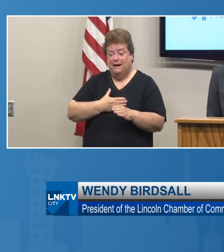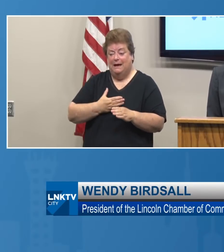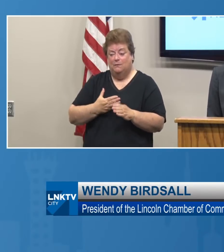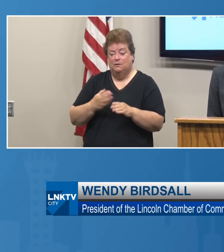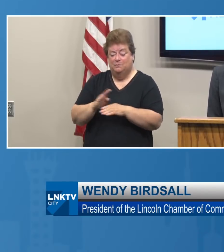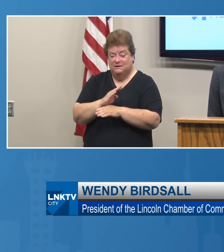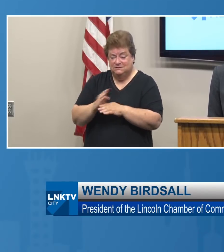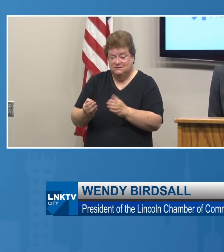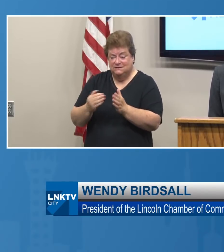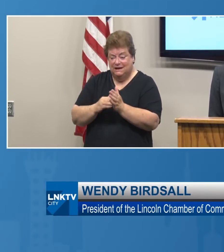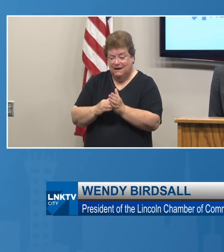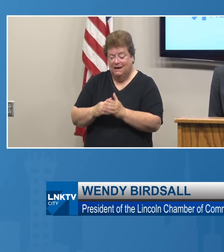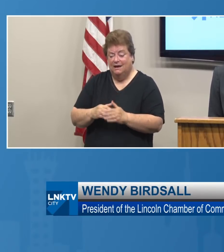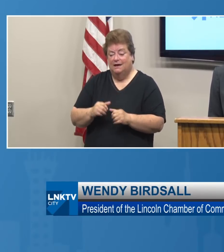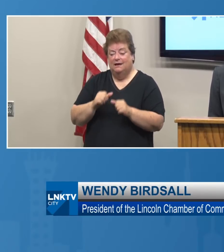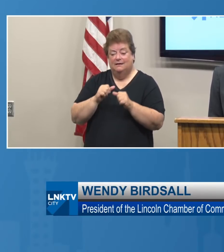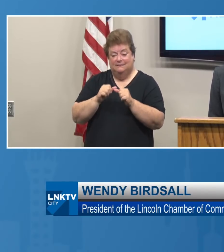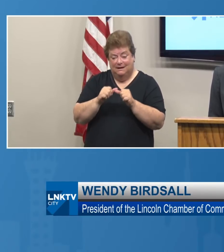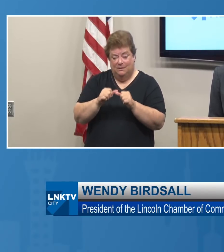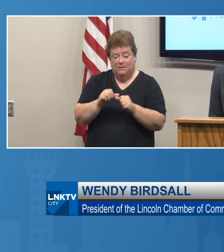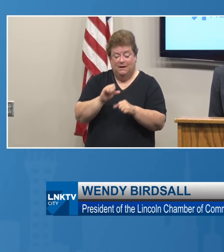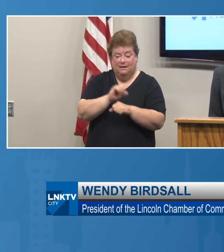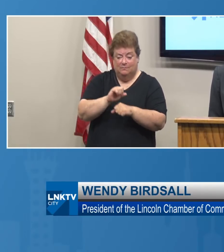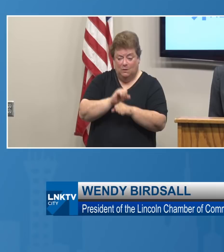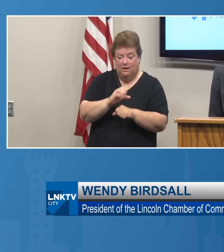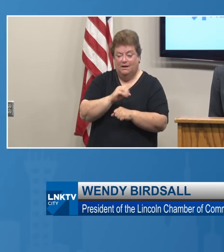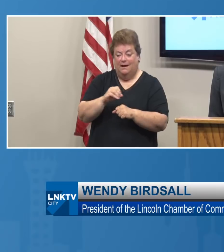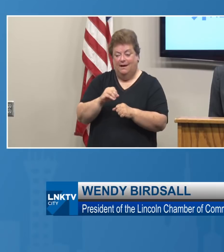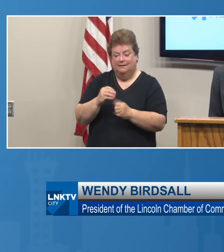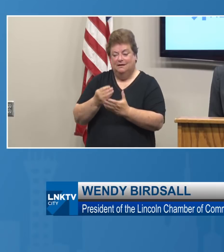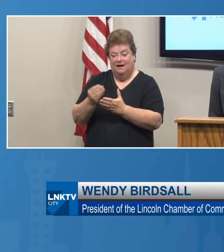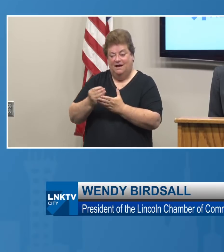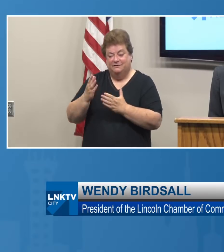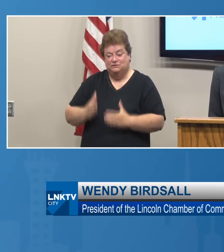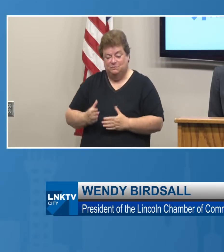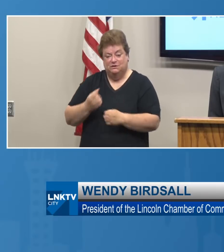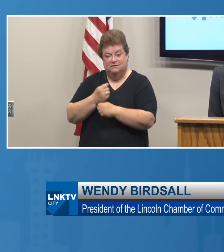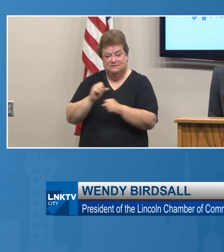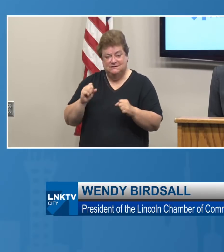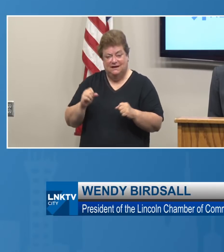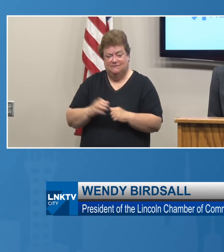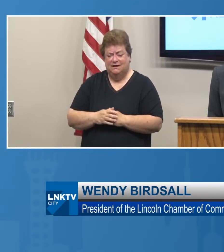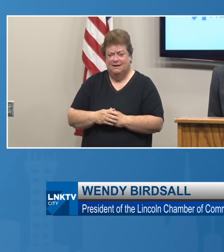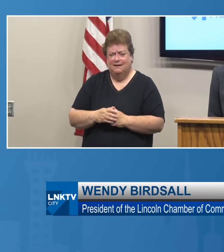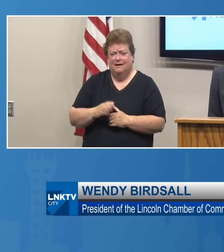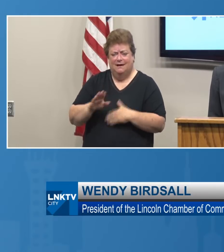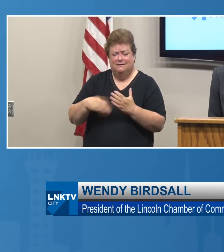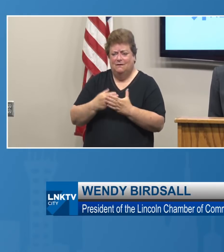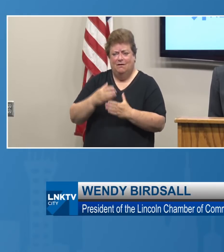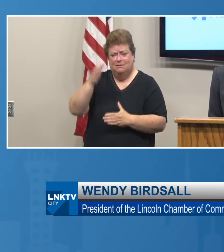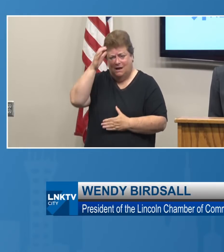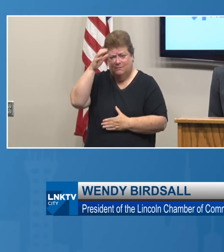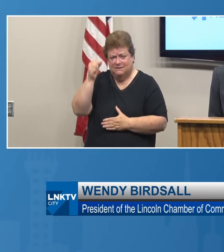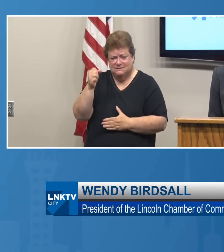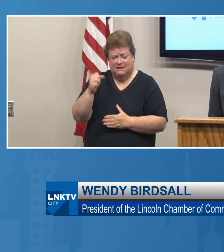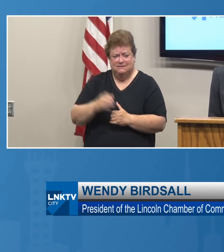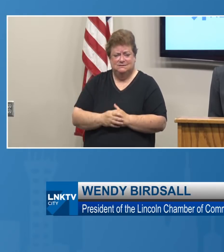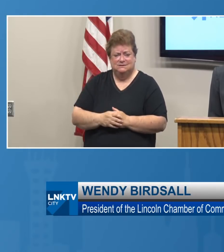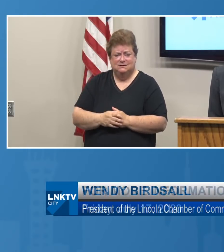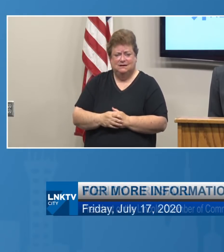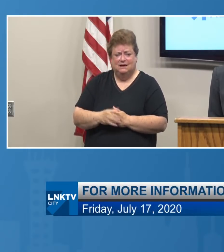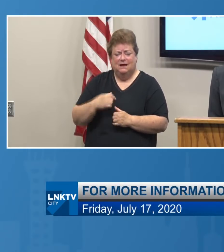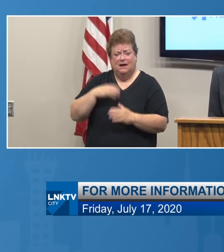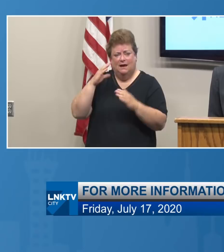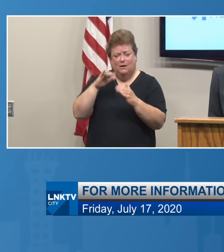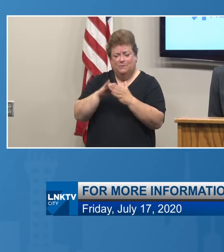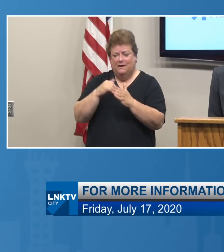keep employees and customers safe. And it's a matter of common sense, not ideology. My hope is that we